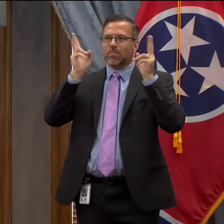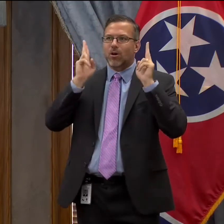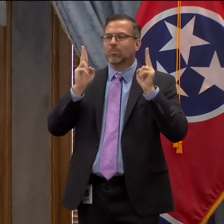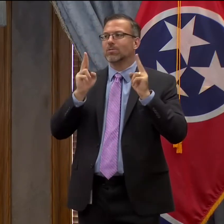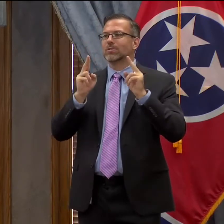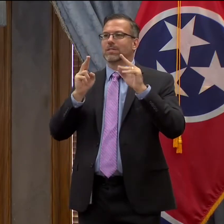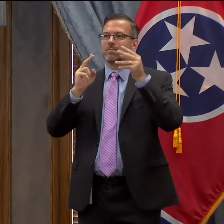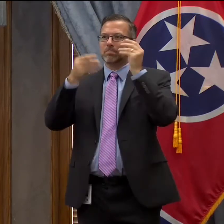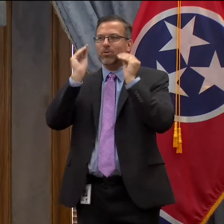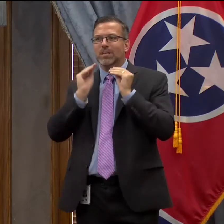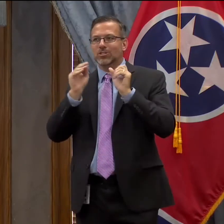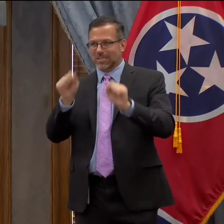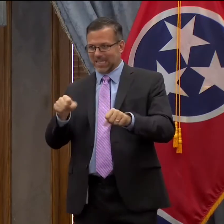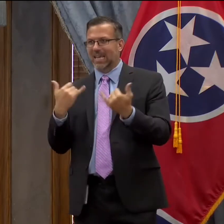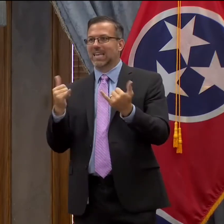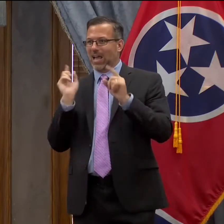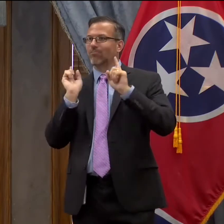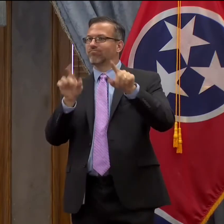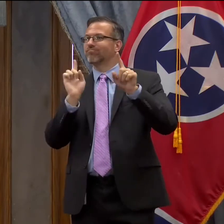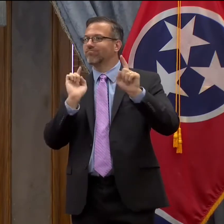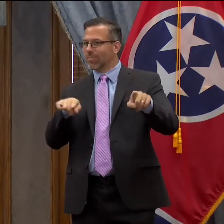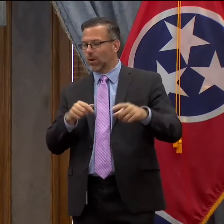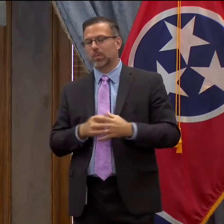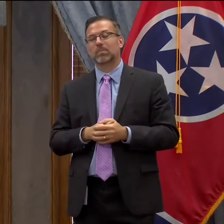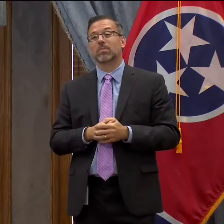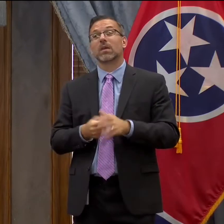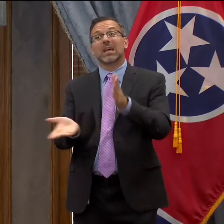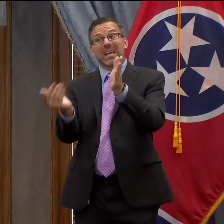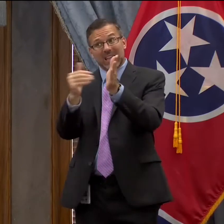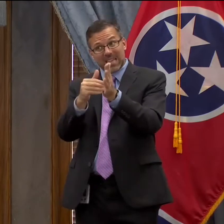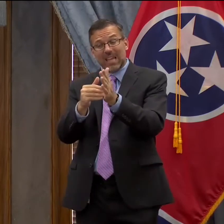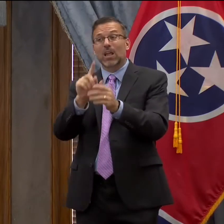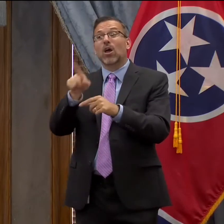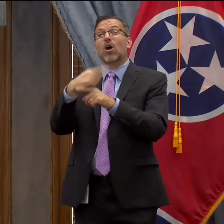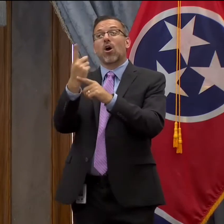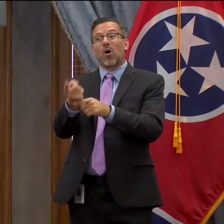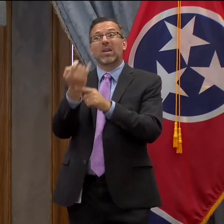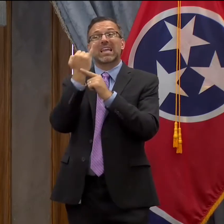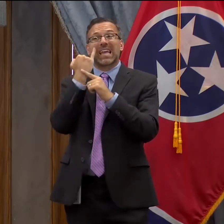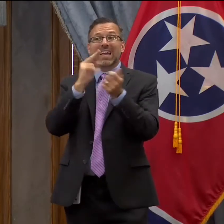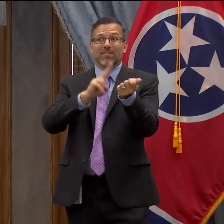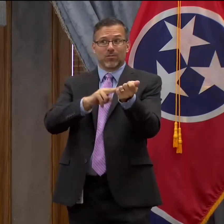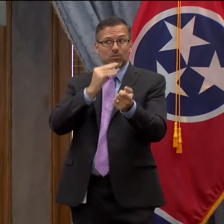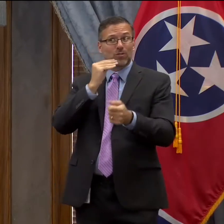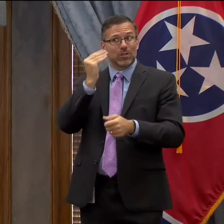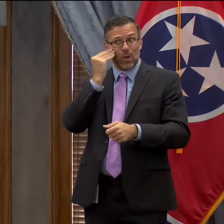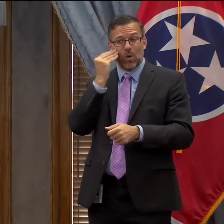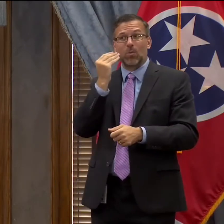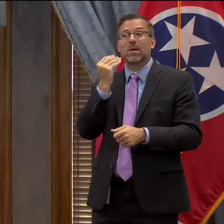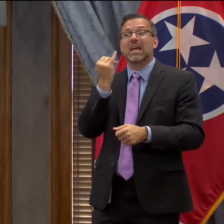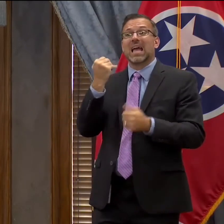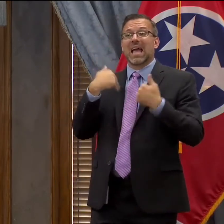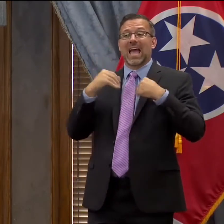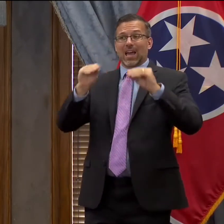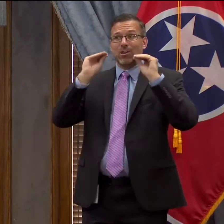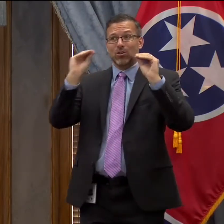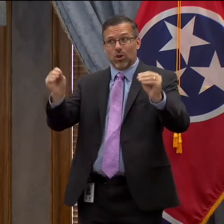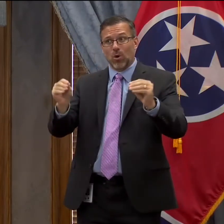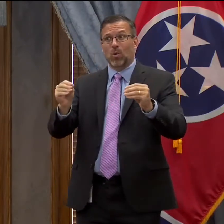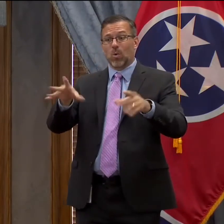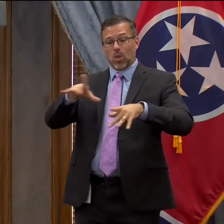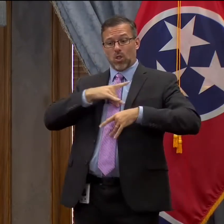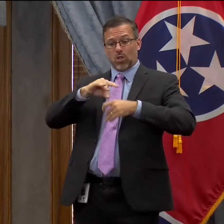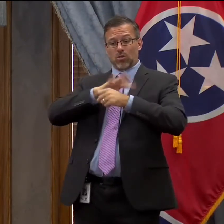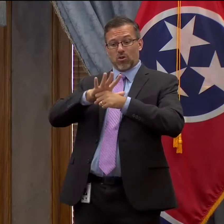beauticians. Again, these allowances only apply to COVID-negative residents in facilities who've had no new cases in 14